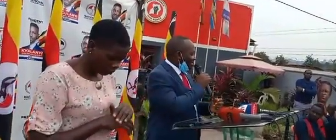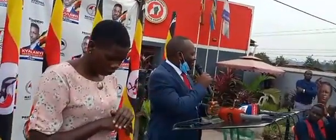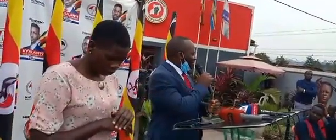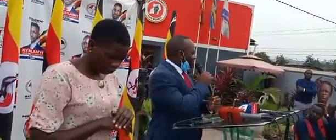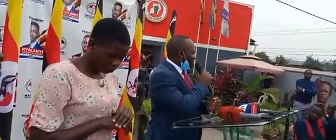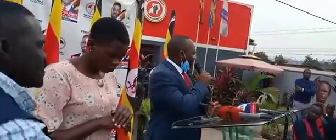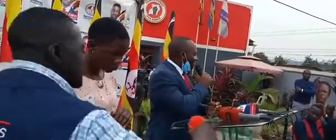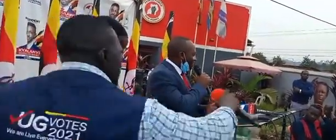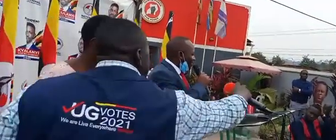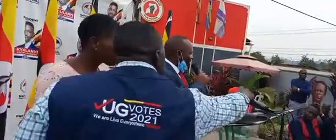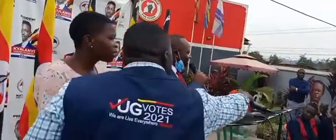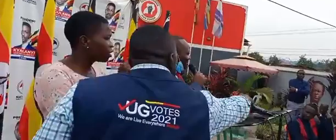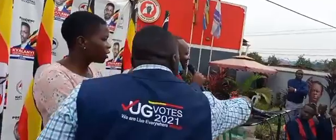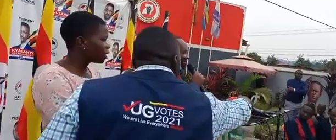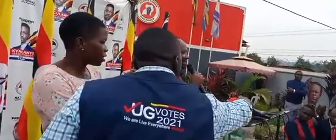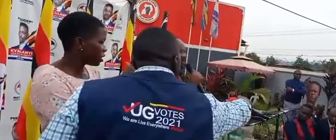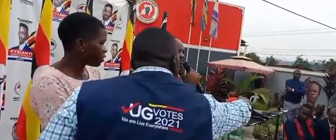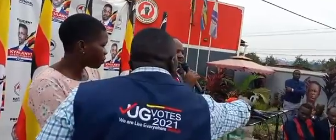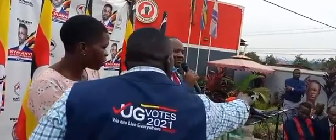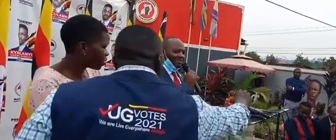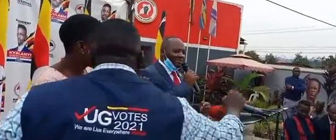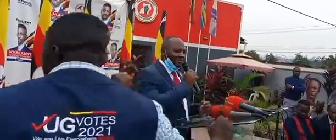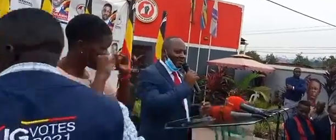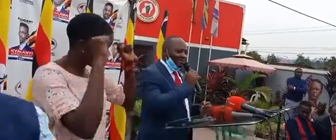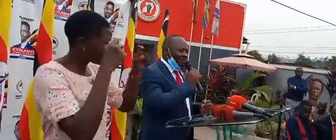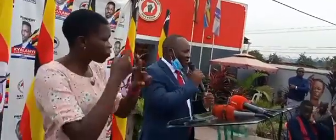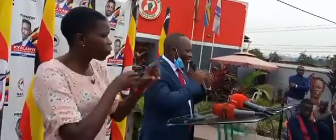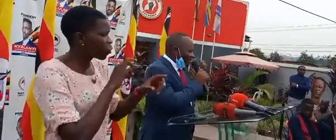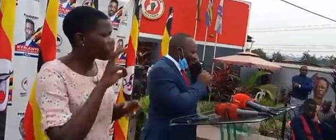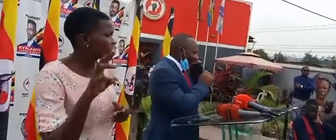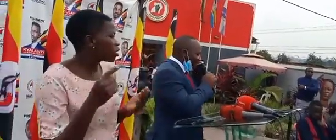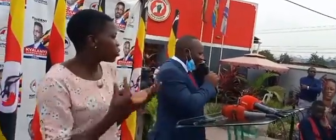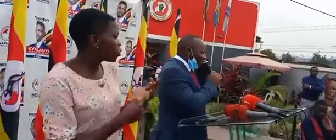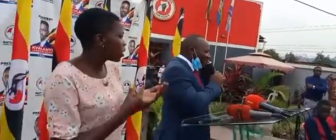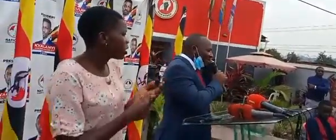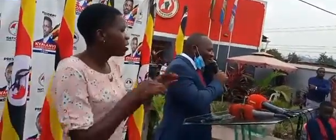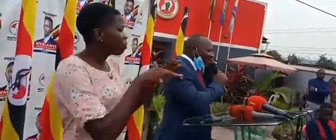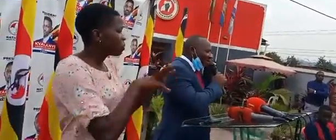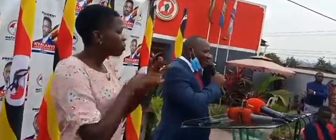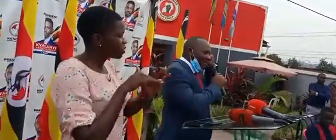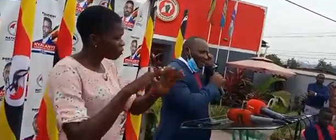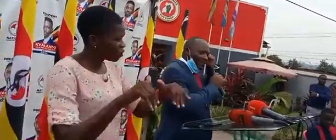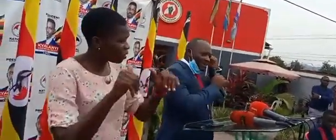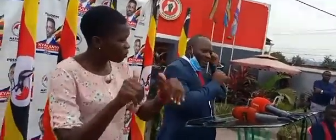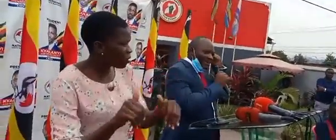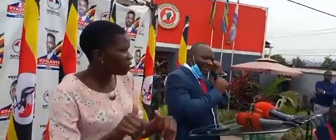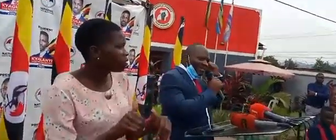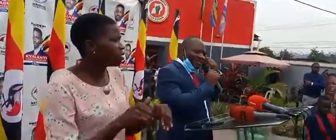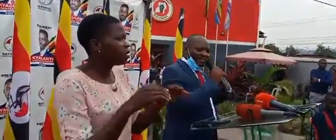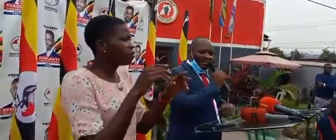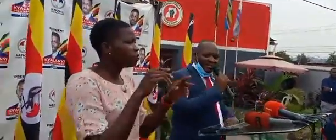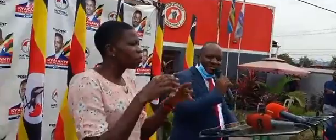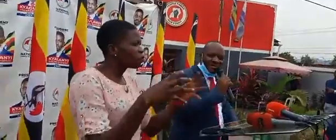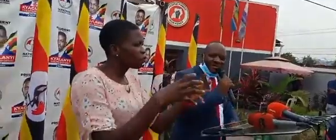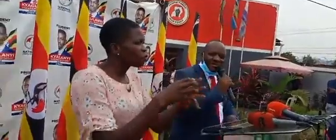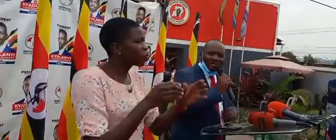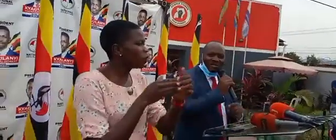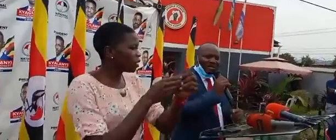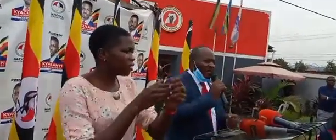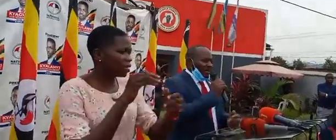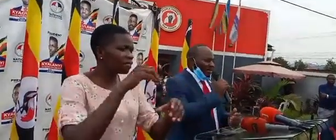Colleague Madam Deputy President from Western Uganda, colleagues, members of Parliament, party leaders, ladies and